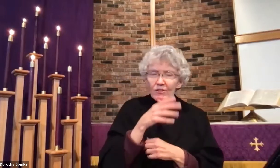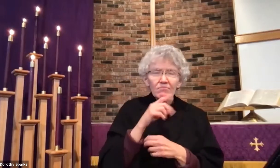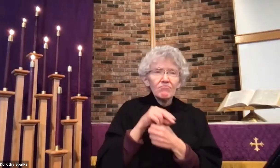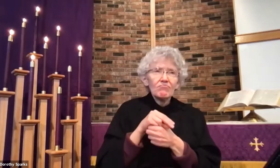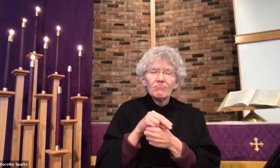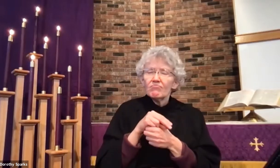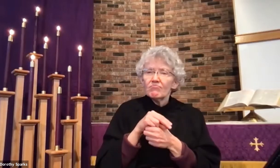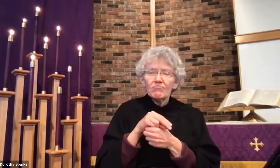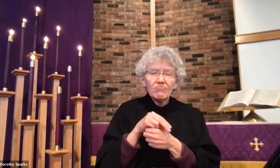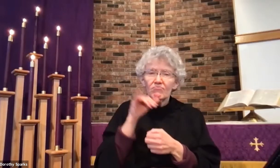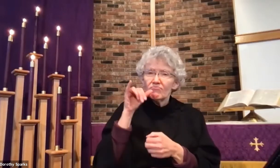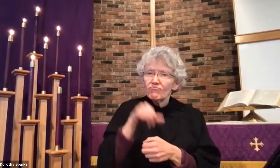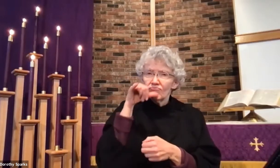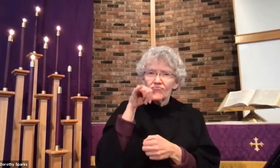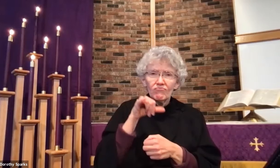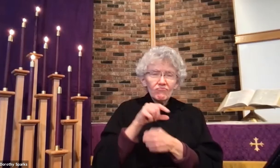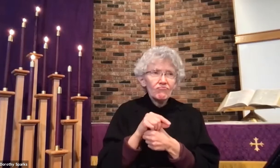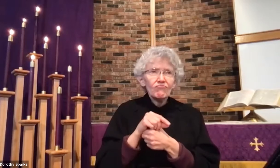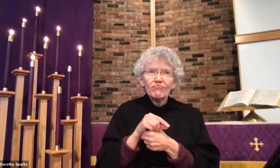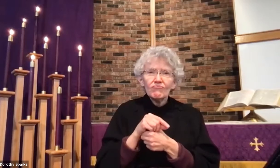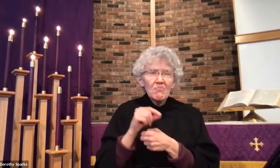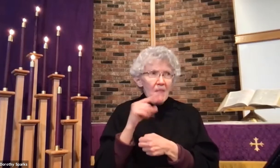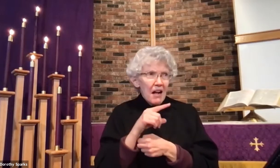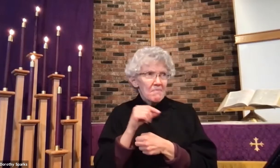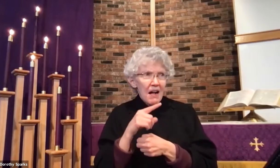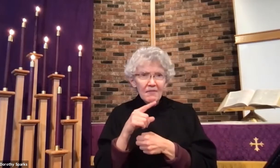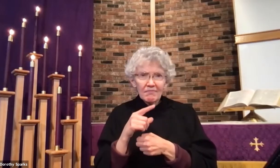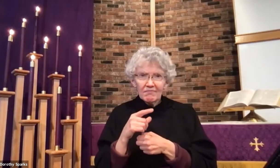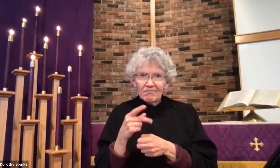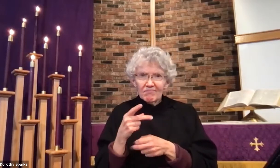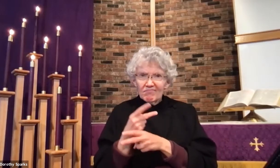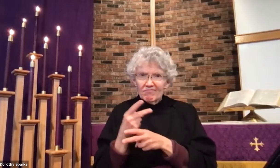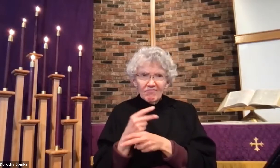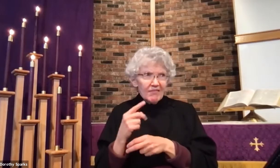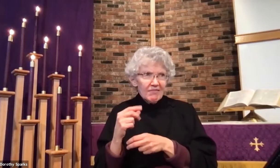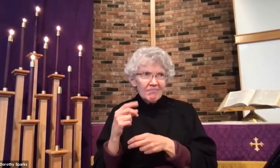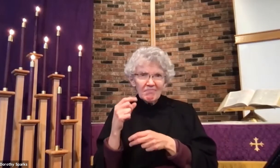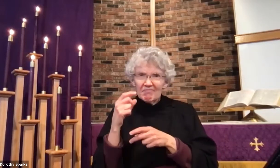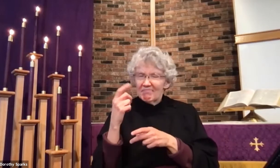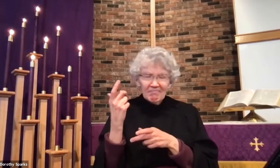leave the nest. And she refused to leave that nest.